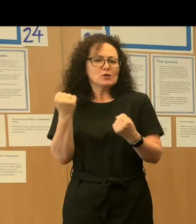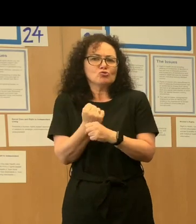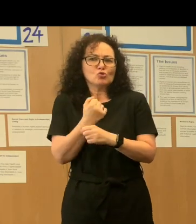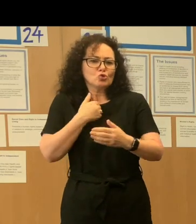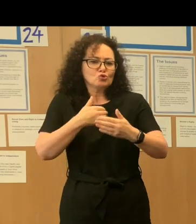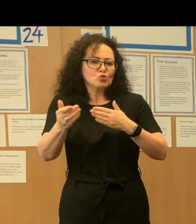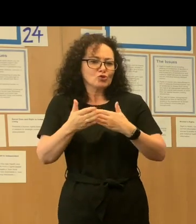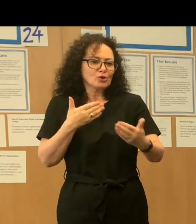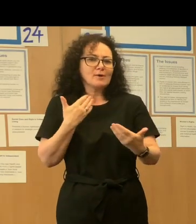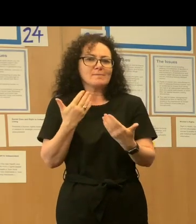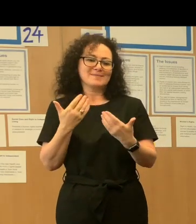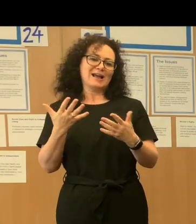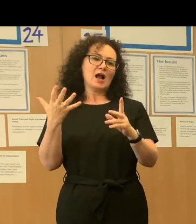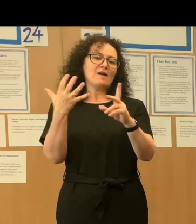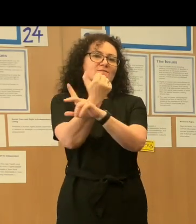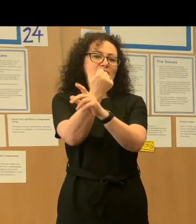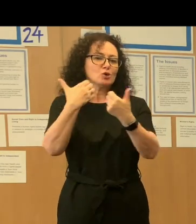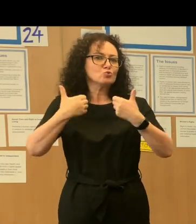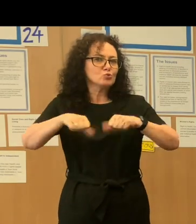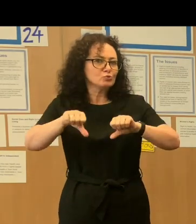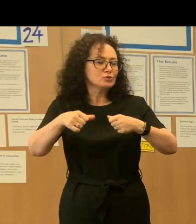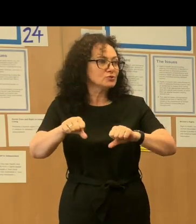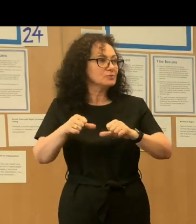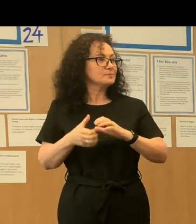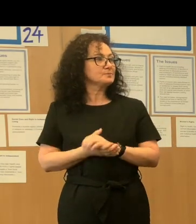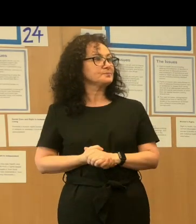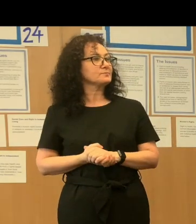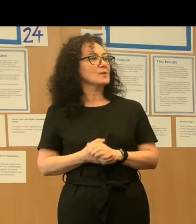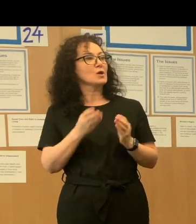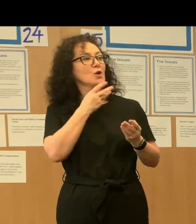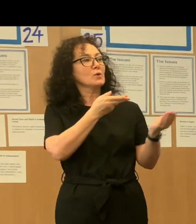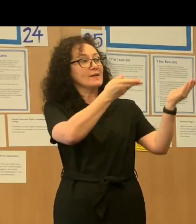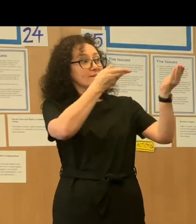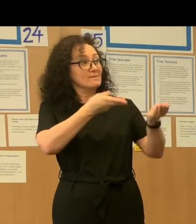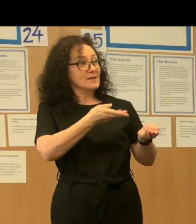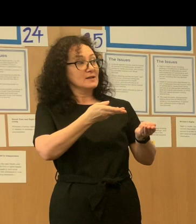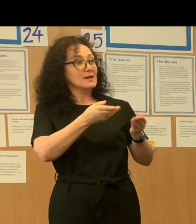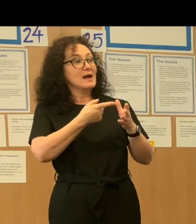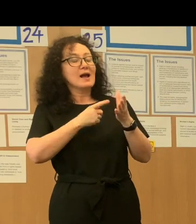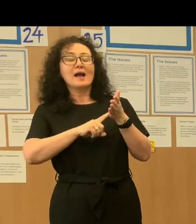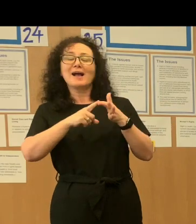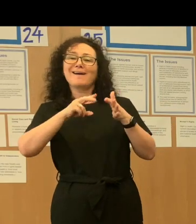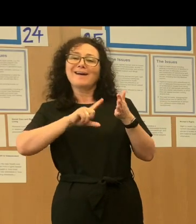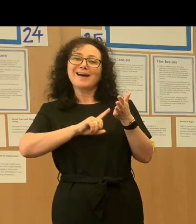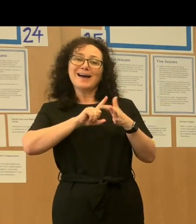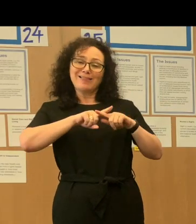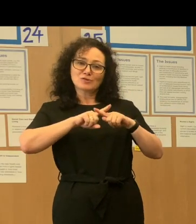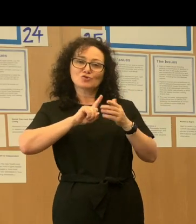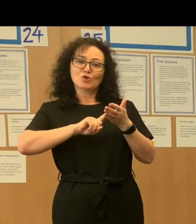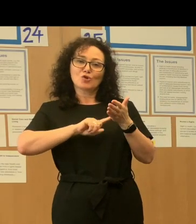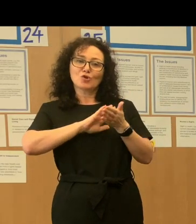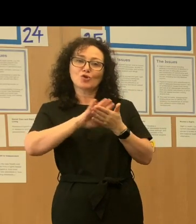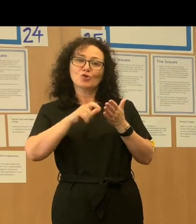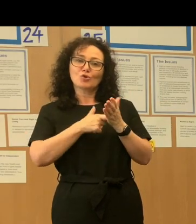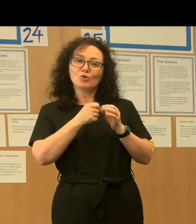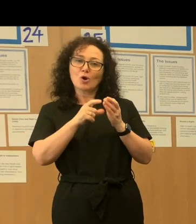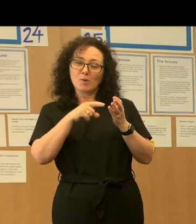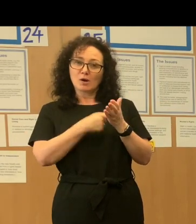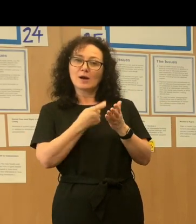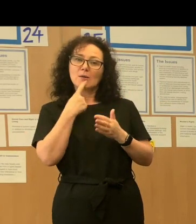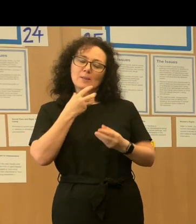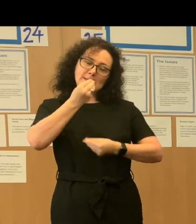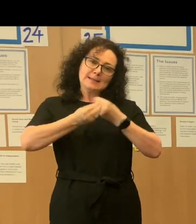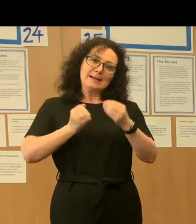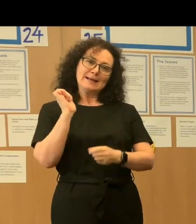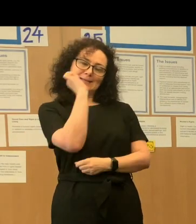I'm going to stop speaking now and I'm going to ask Alex Thorburn, who is a member of that group, to talk to us about his experiences of being involved in that and